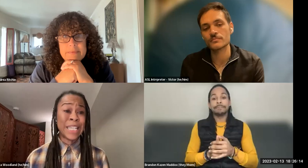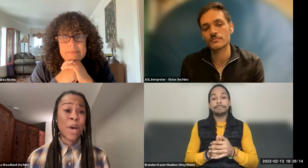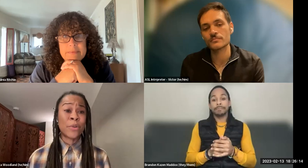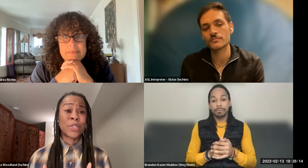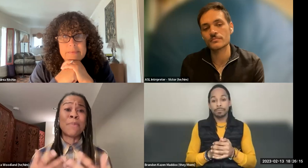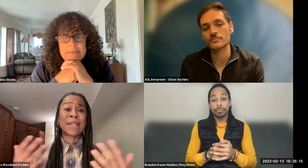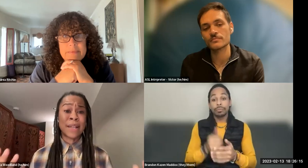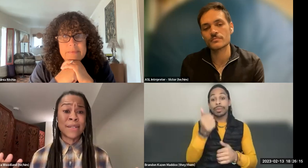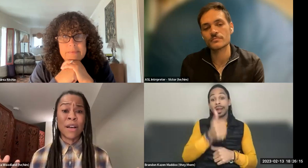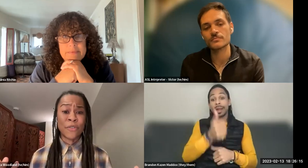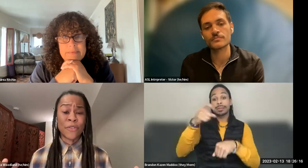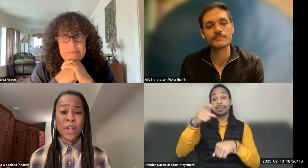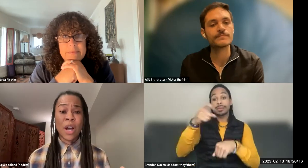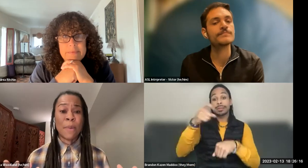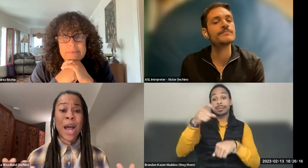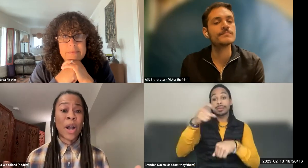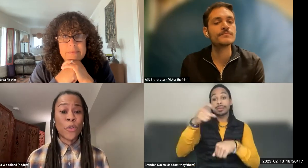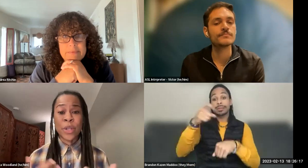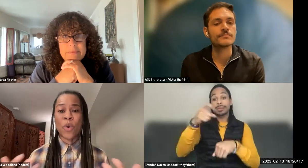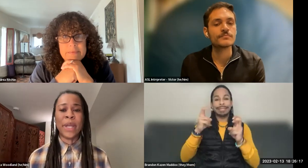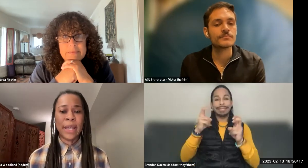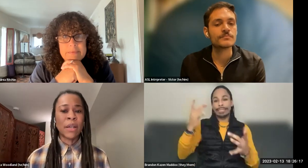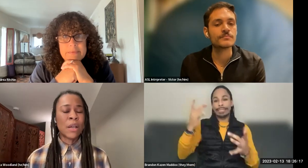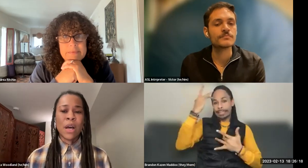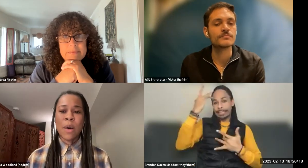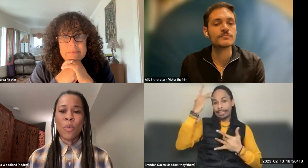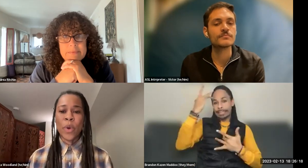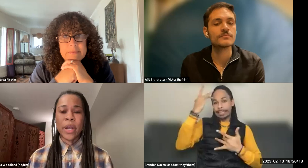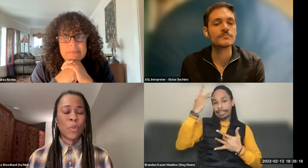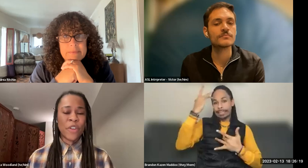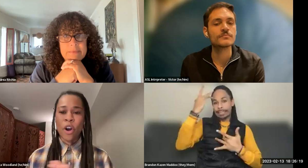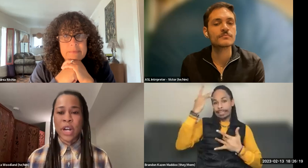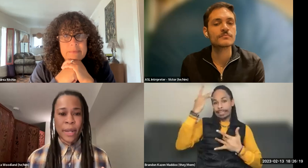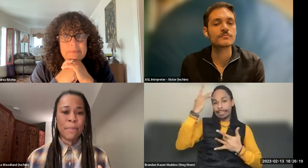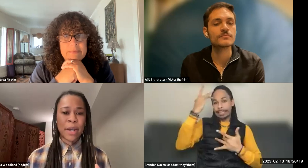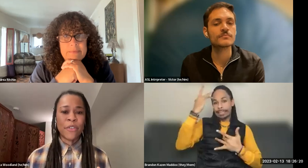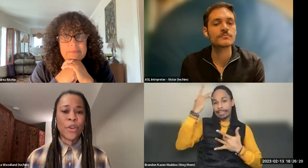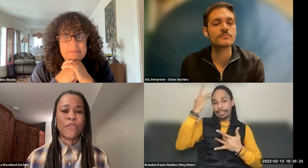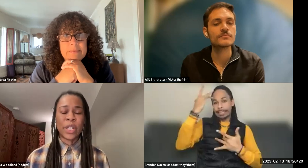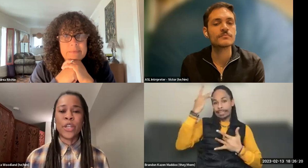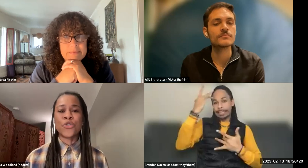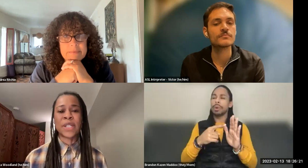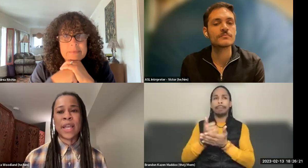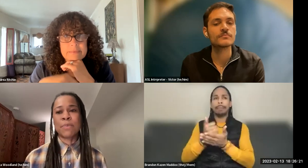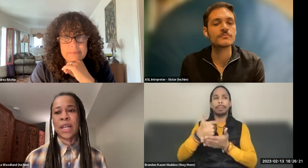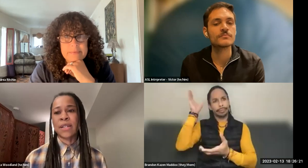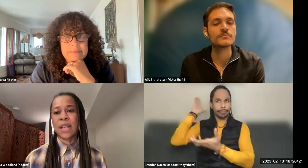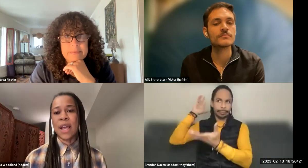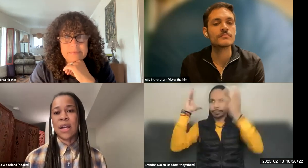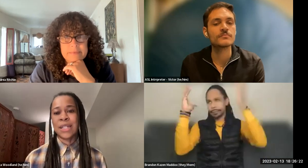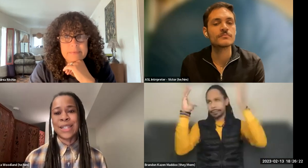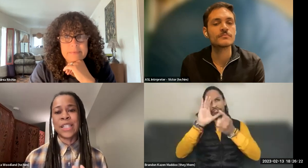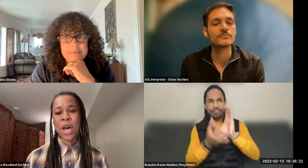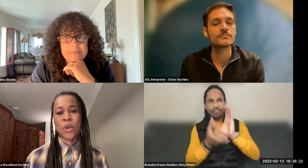using a disease model to make sense of our health and well-being, we've already made a really huge mistake,